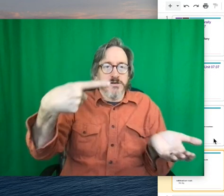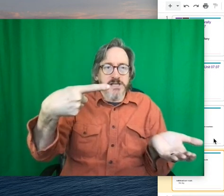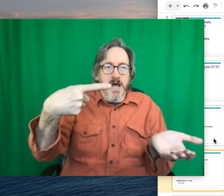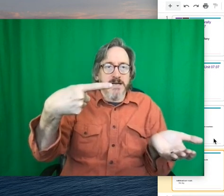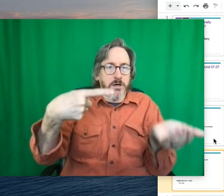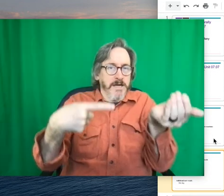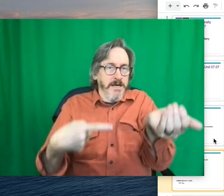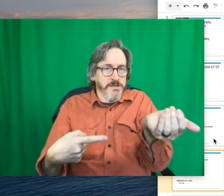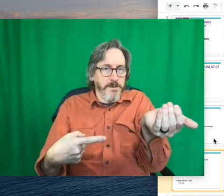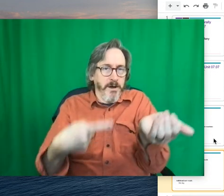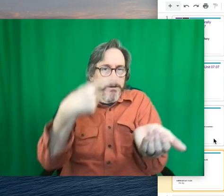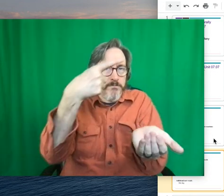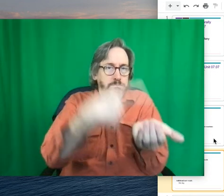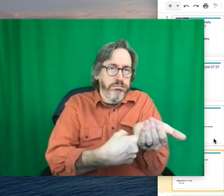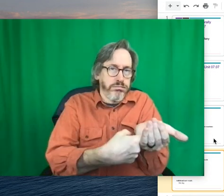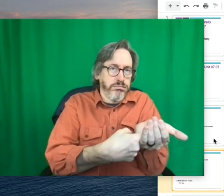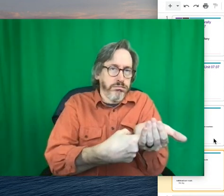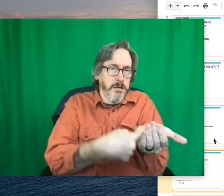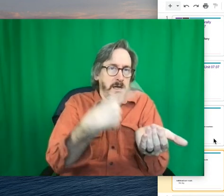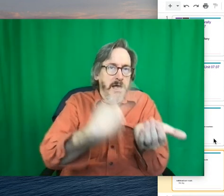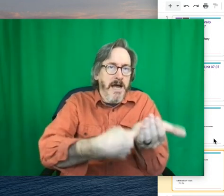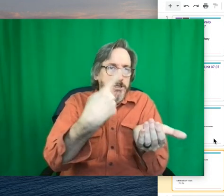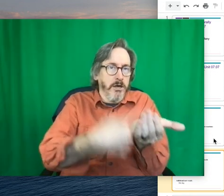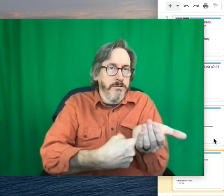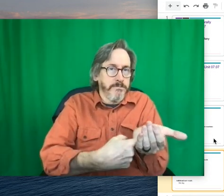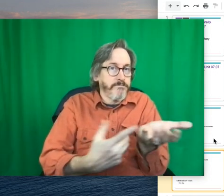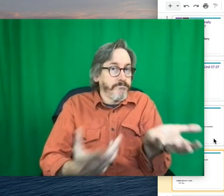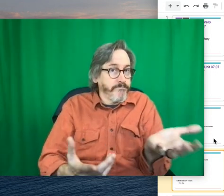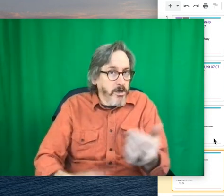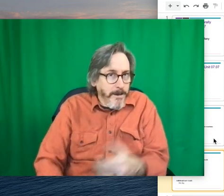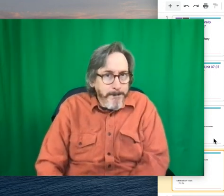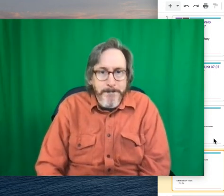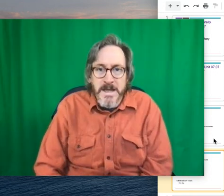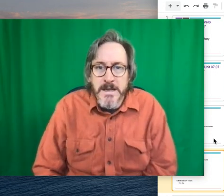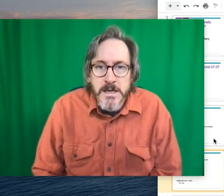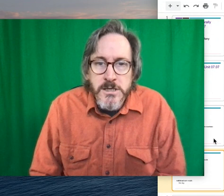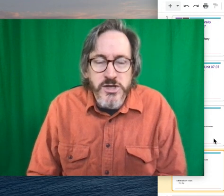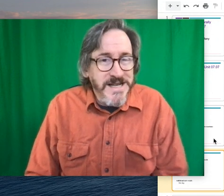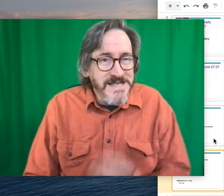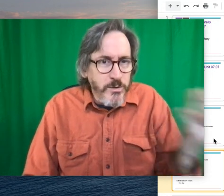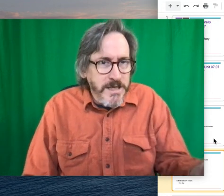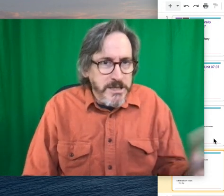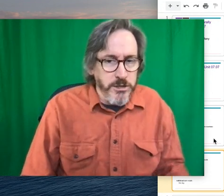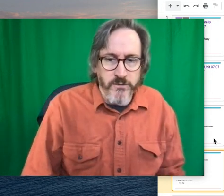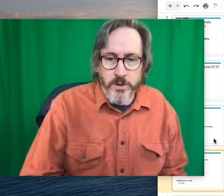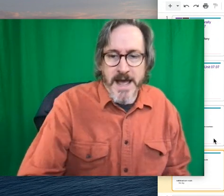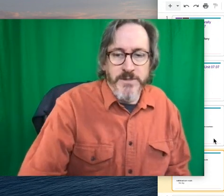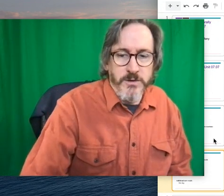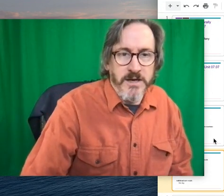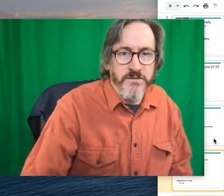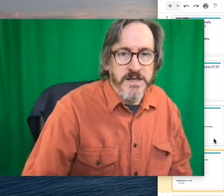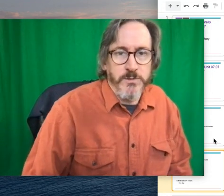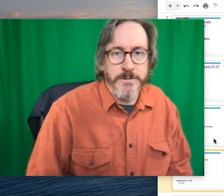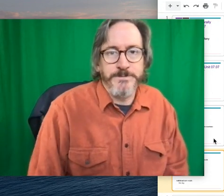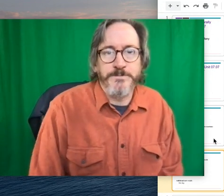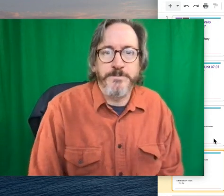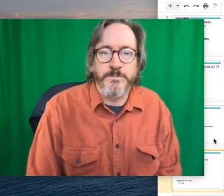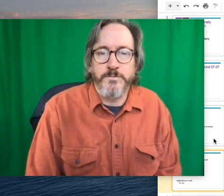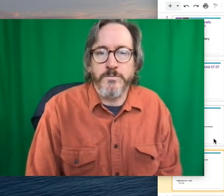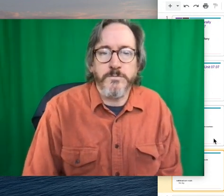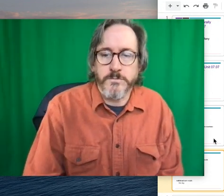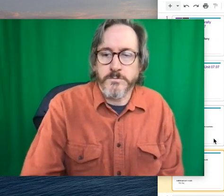And here's the hot dog and here's the bun. Hot dog. Okay. So that's the only additional vocab that you need for this